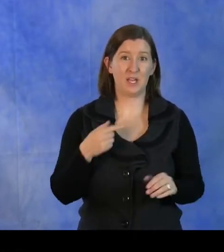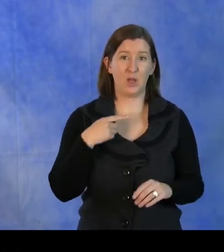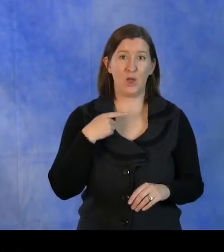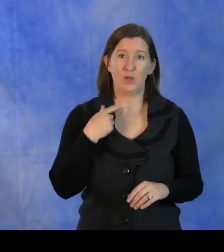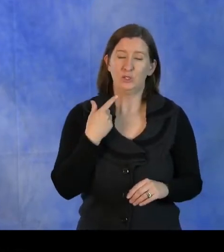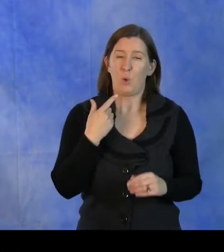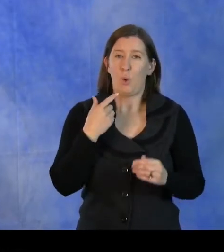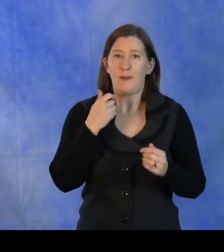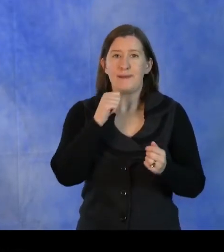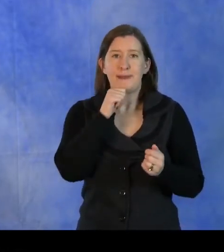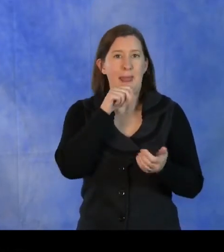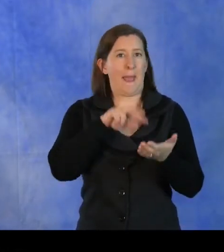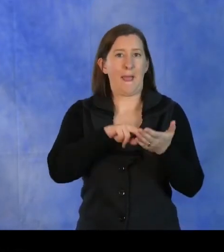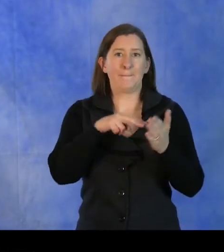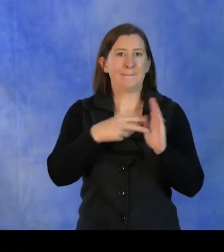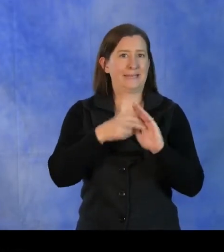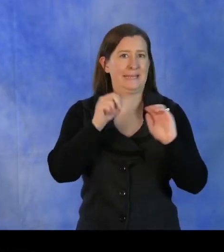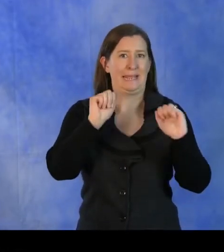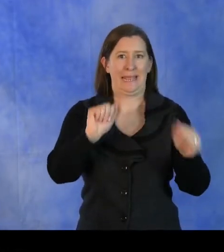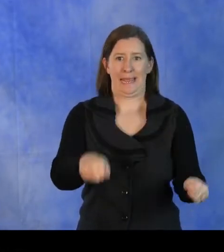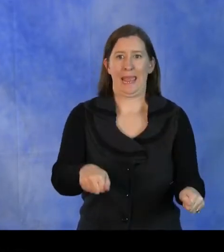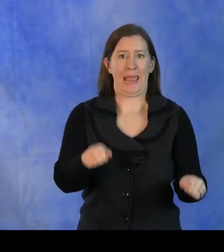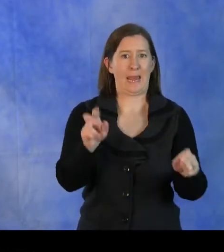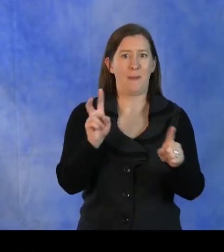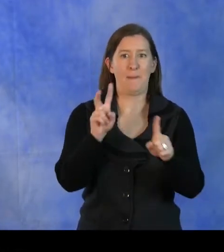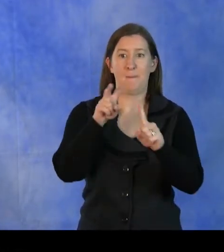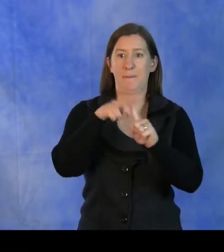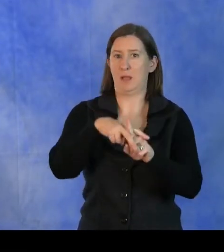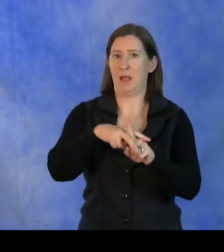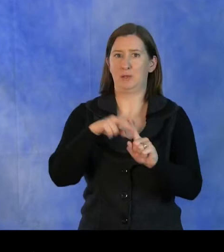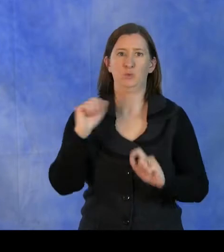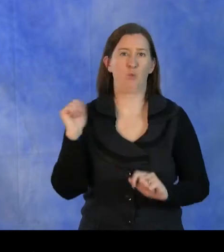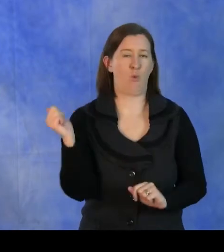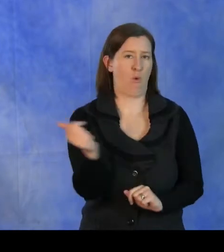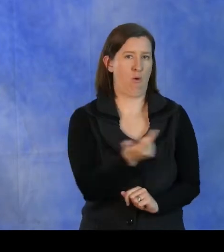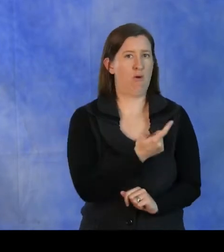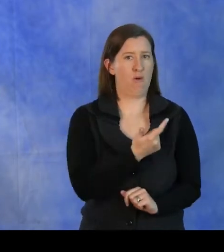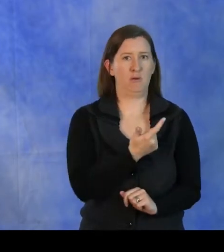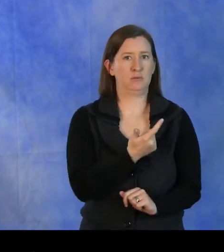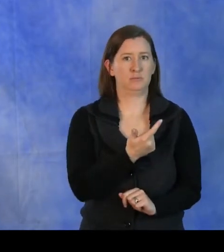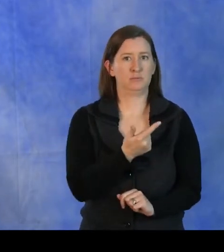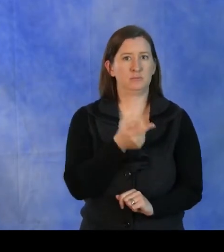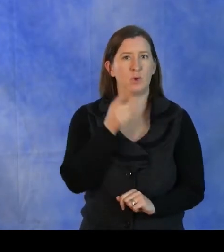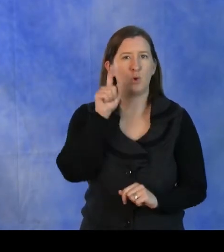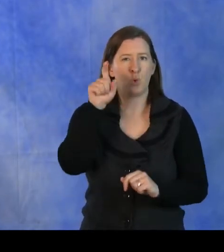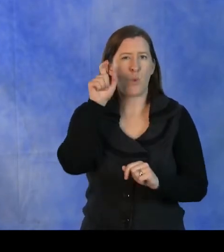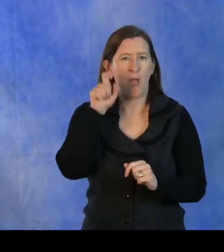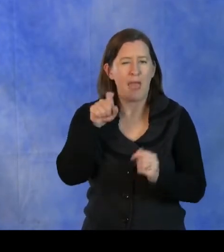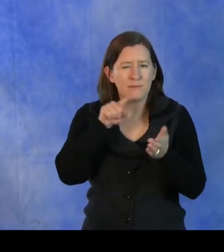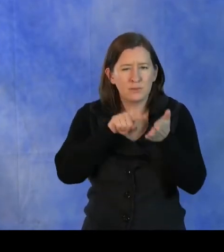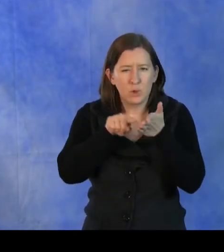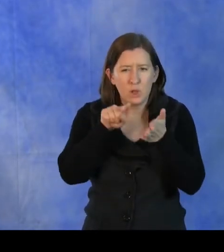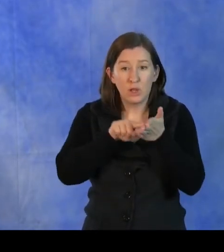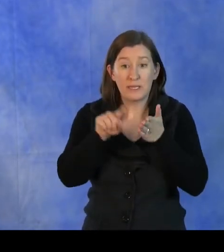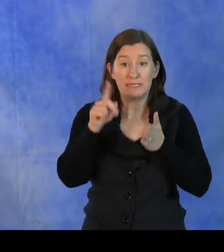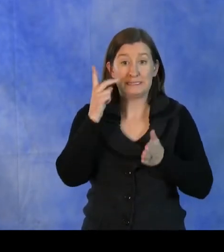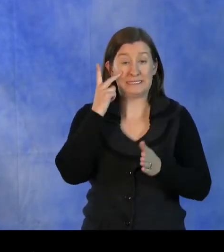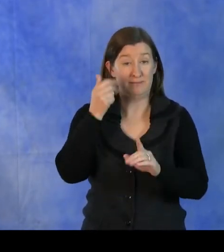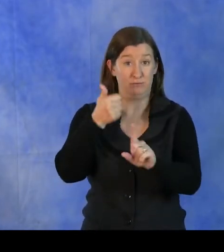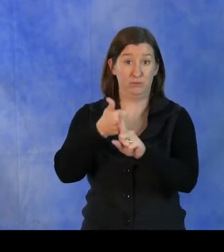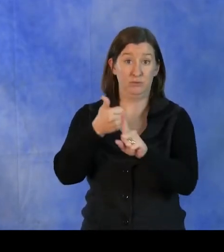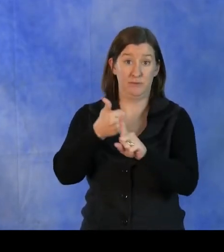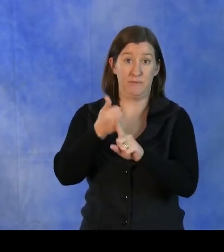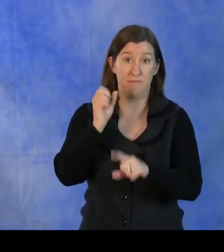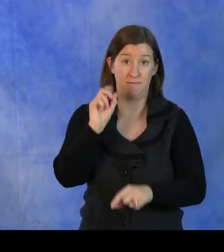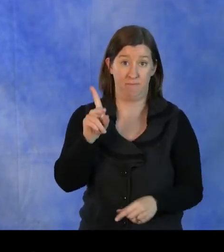group. And it may not apply to all groups. So you have to check that